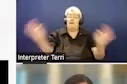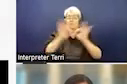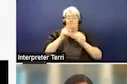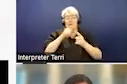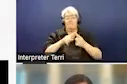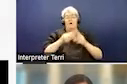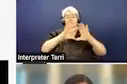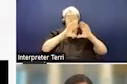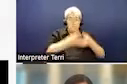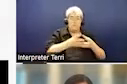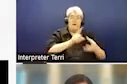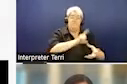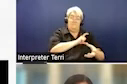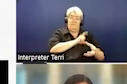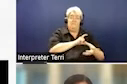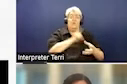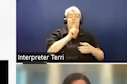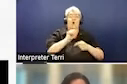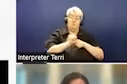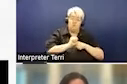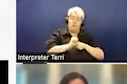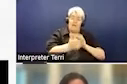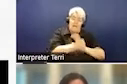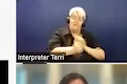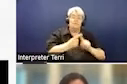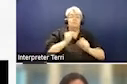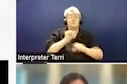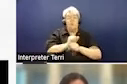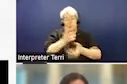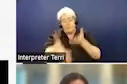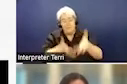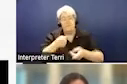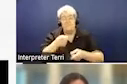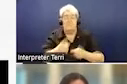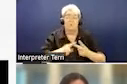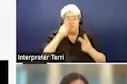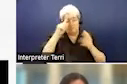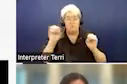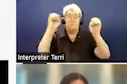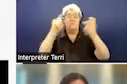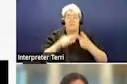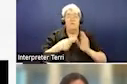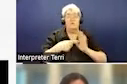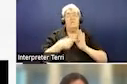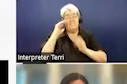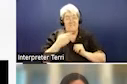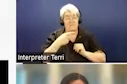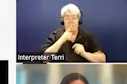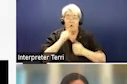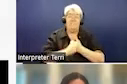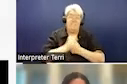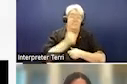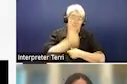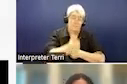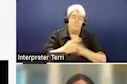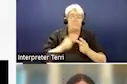enforcement officers, specially trained to be able to work with a person in crisis that is exhibiting signs that they are a danger,